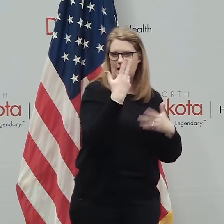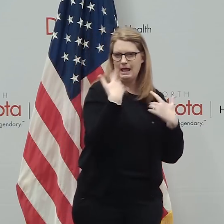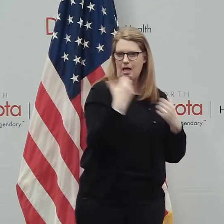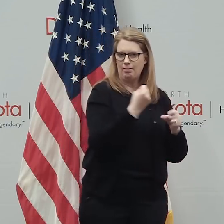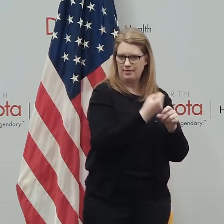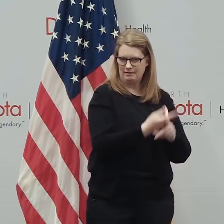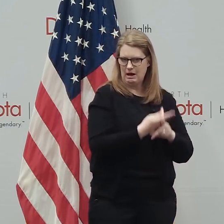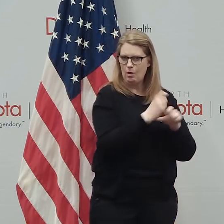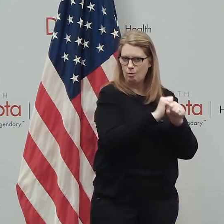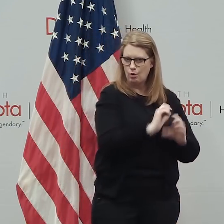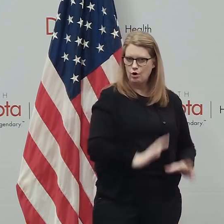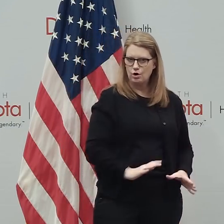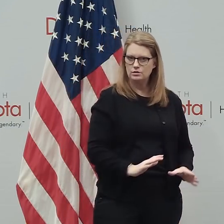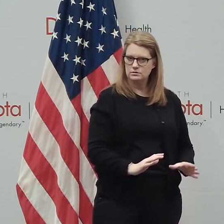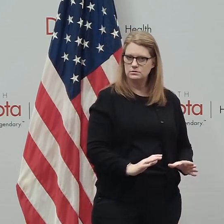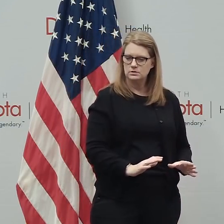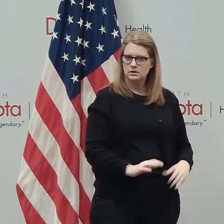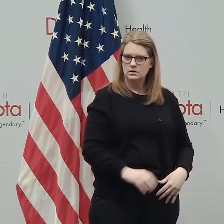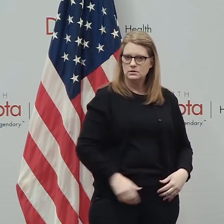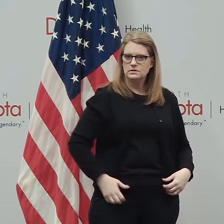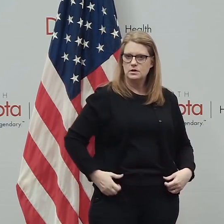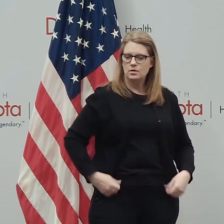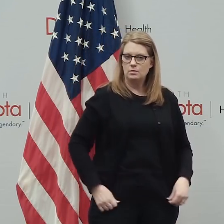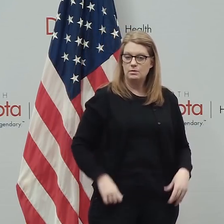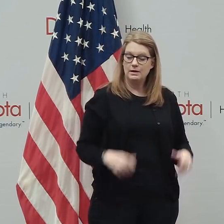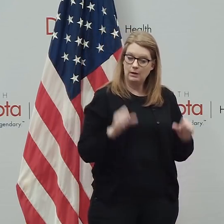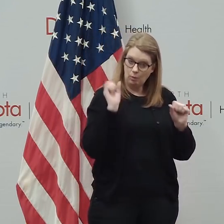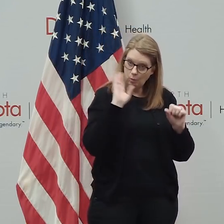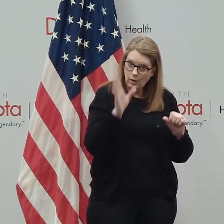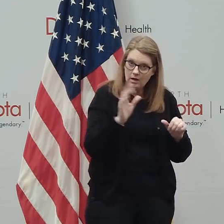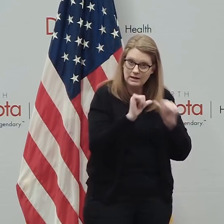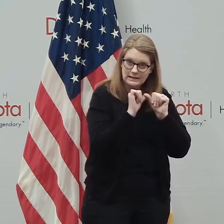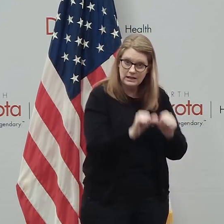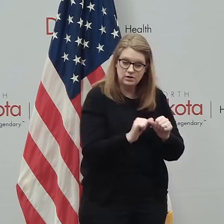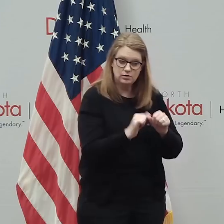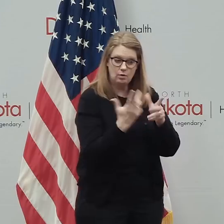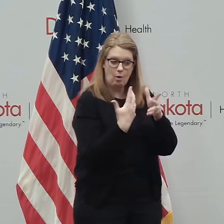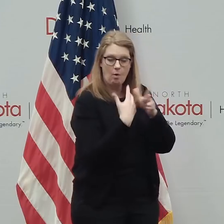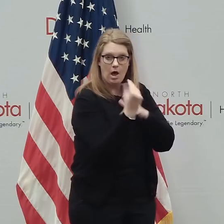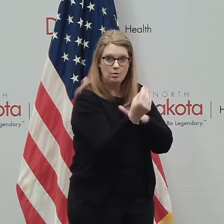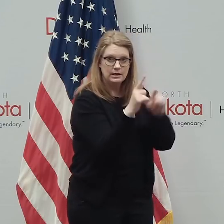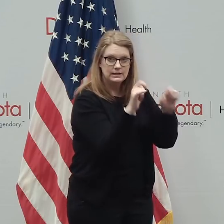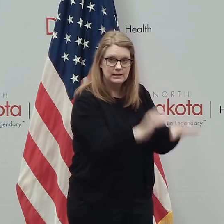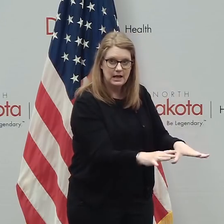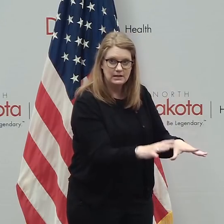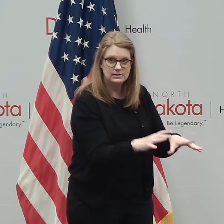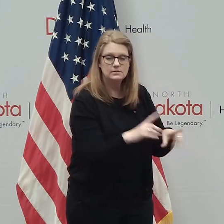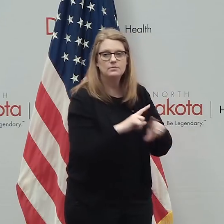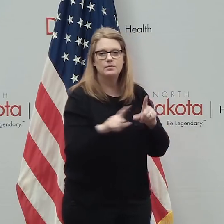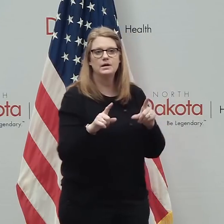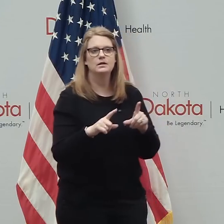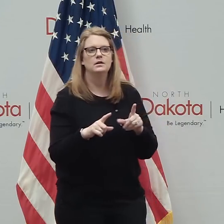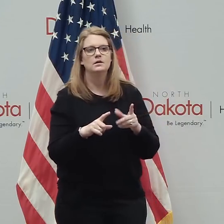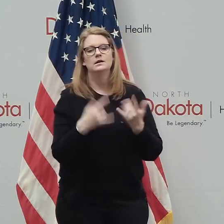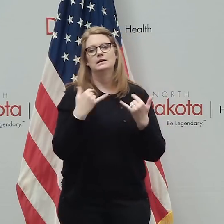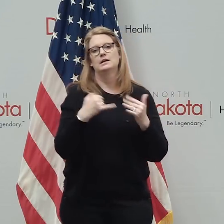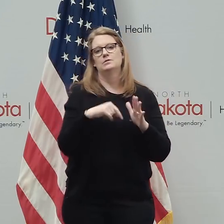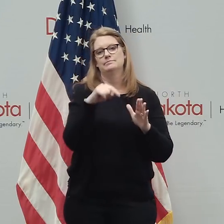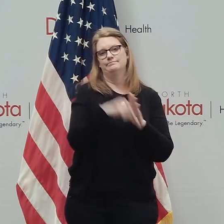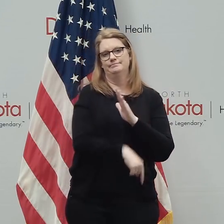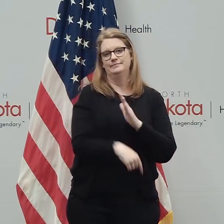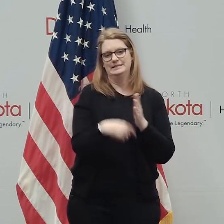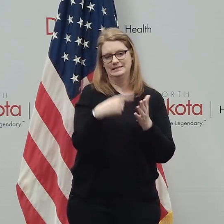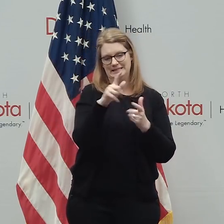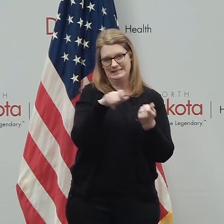And so again, we're going to continue to do the outbound testing, and again, for each of you, you while we're going into details here about what's going on at the